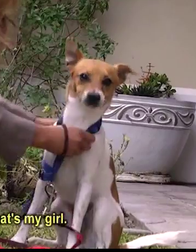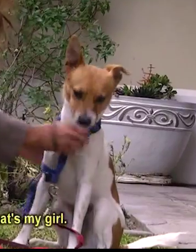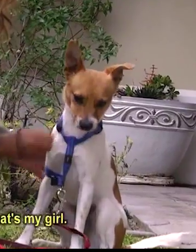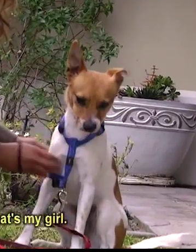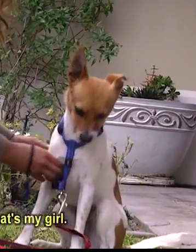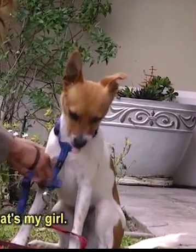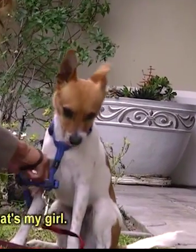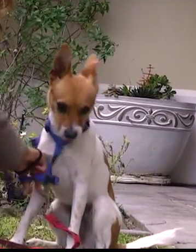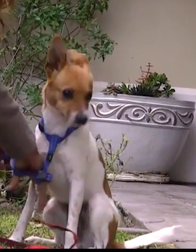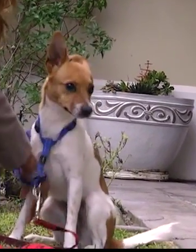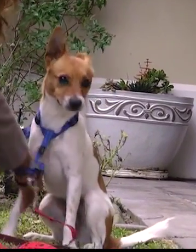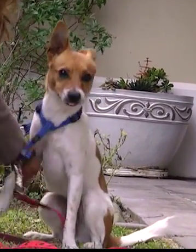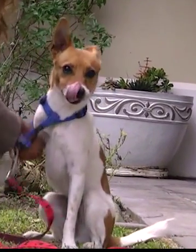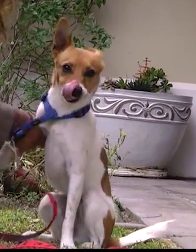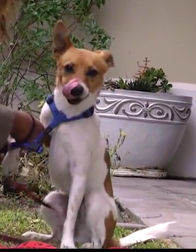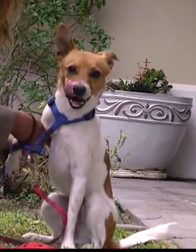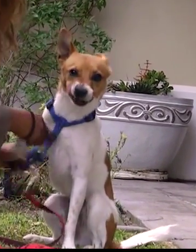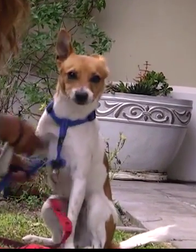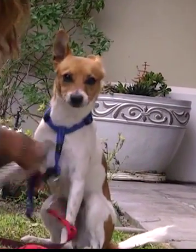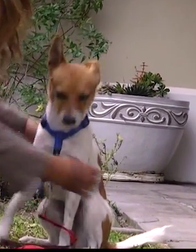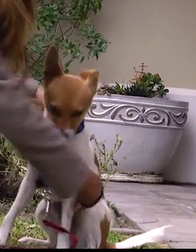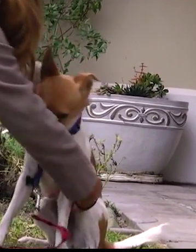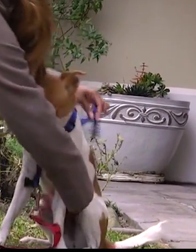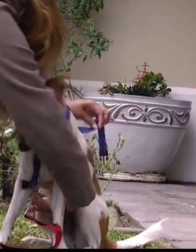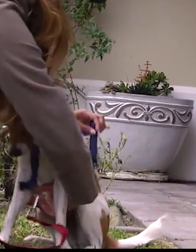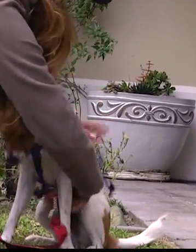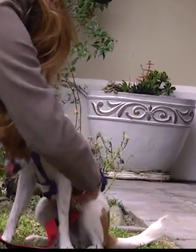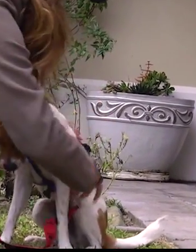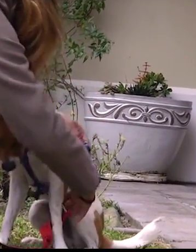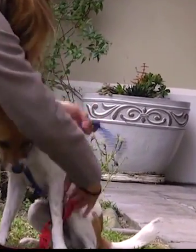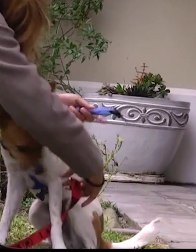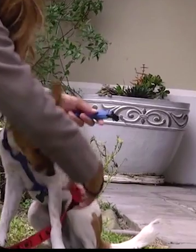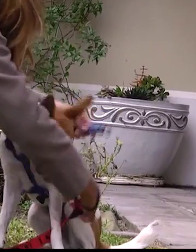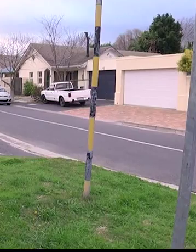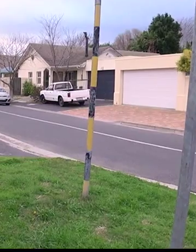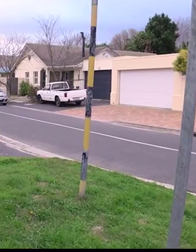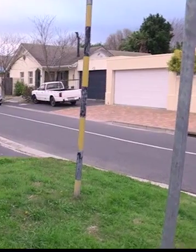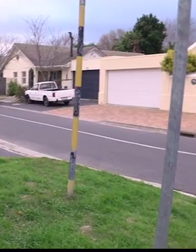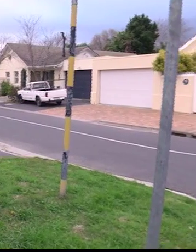That's my good girl. Right? That's my good girl.